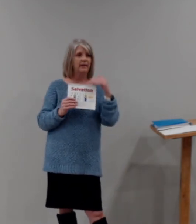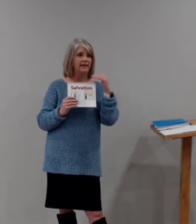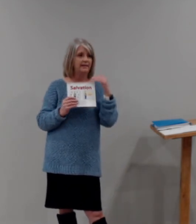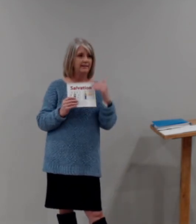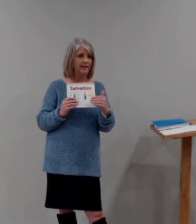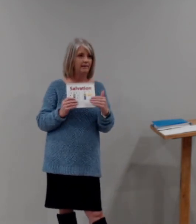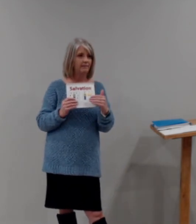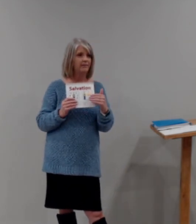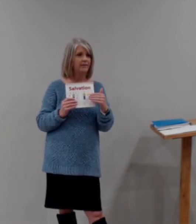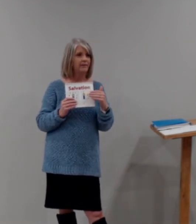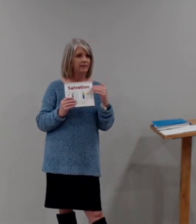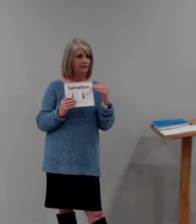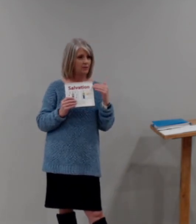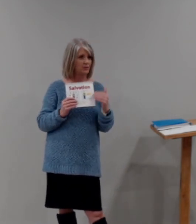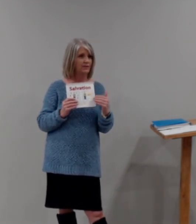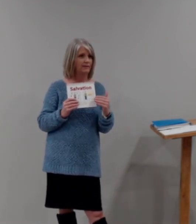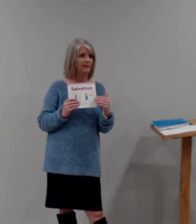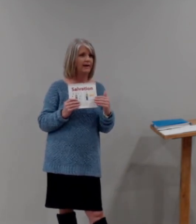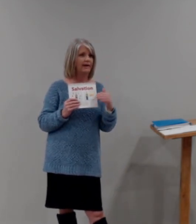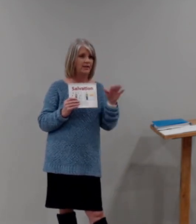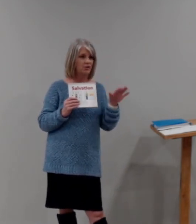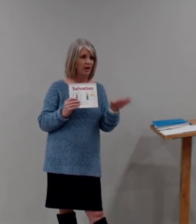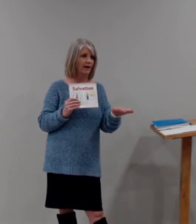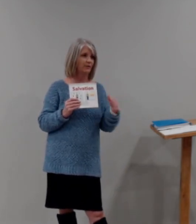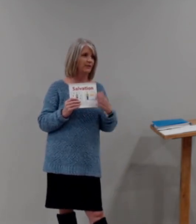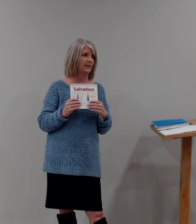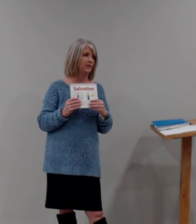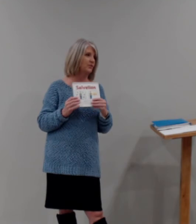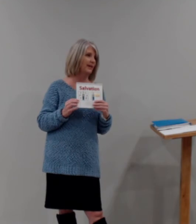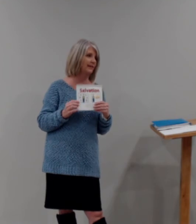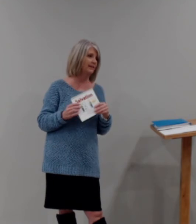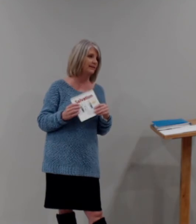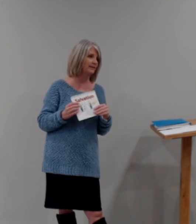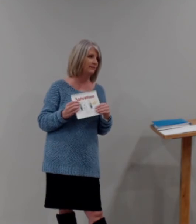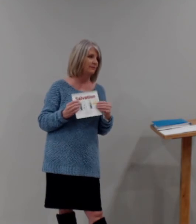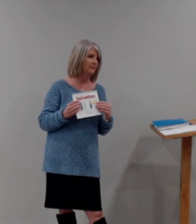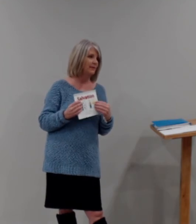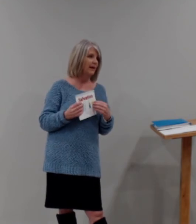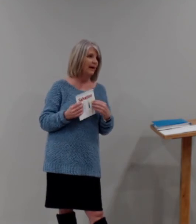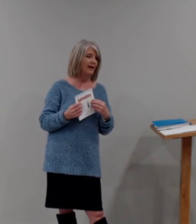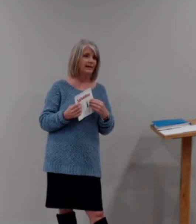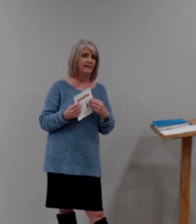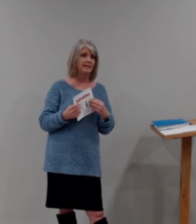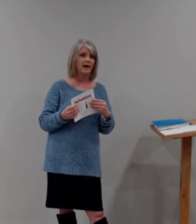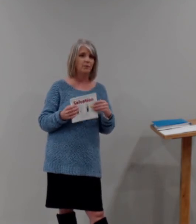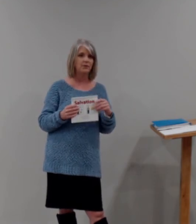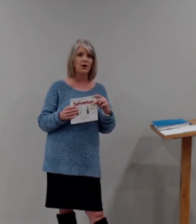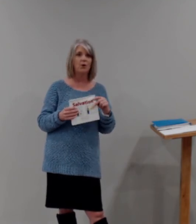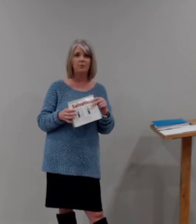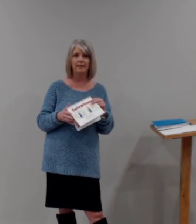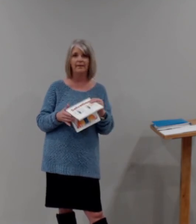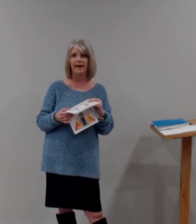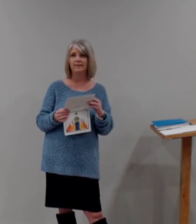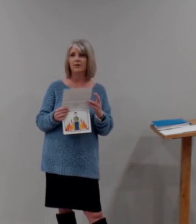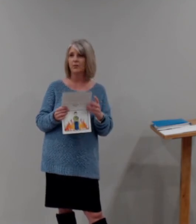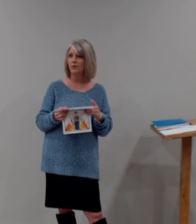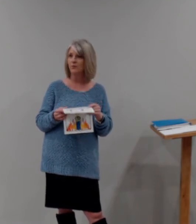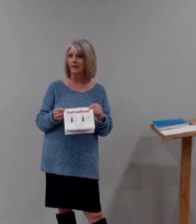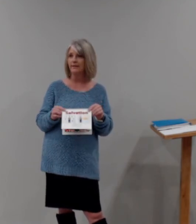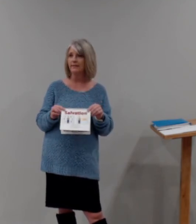a deaf person and a child can understand it. And I was hoping that through this